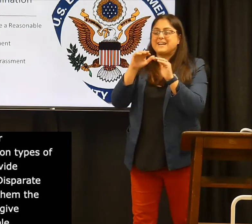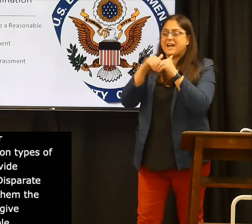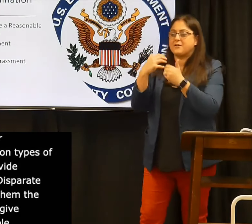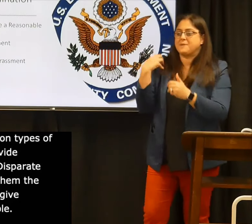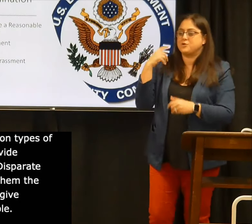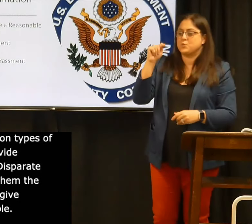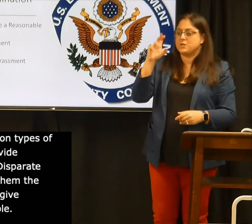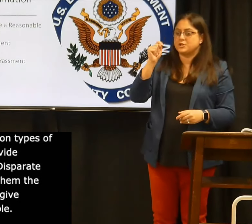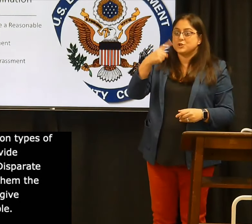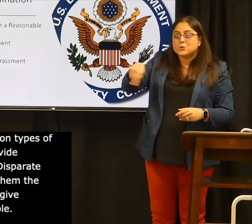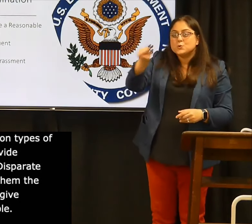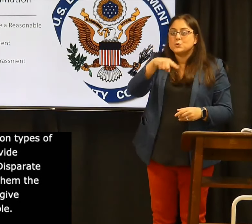environment.